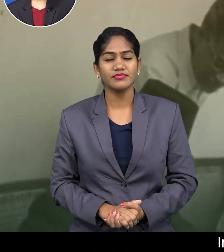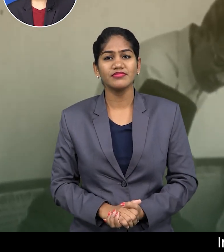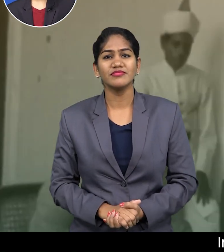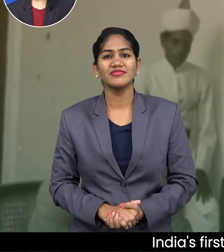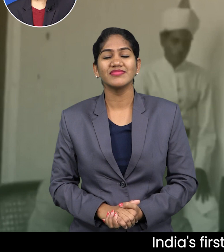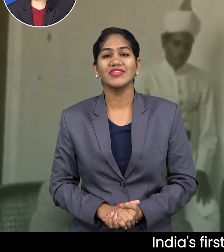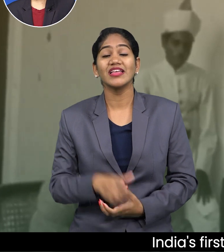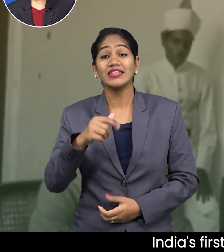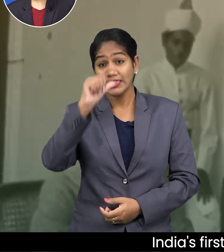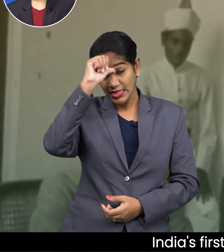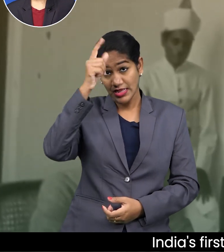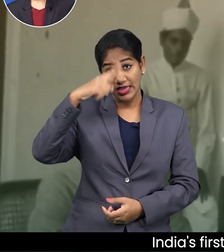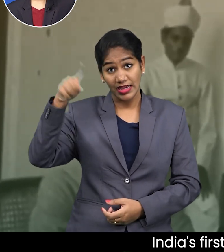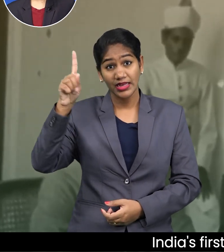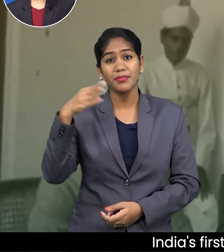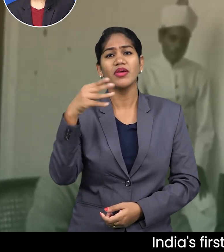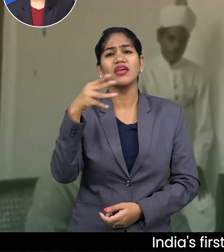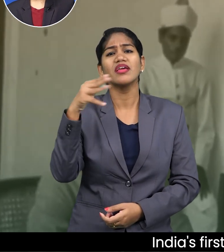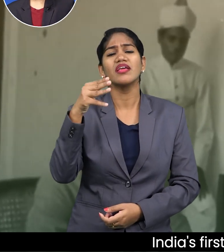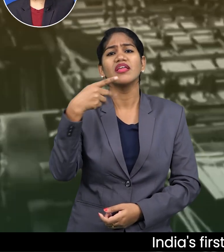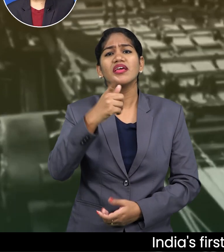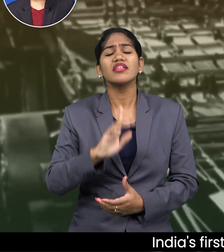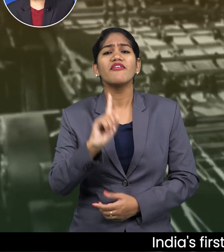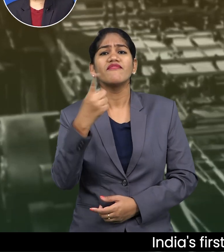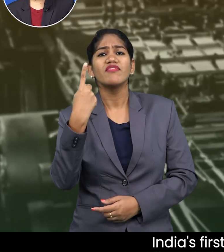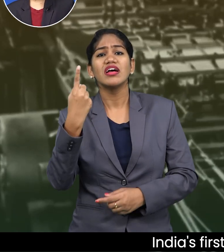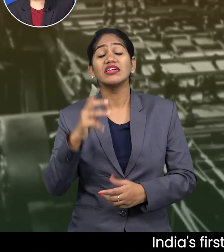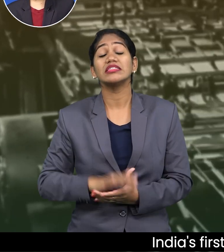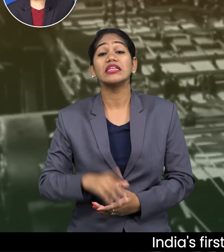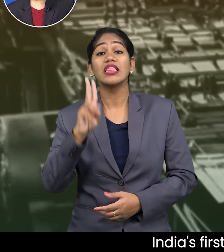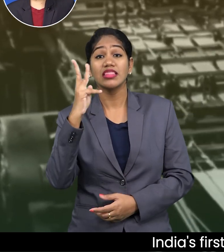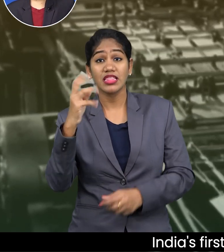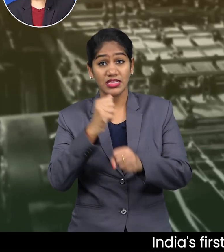In independent India's first three general elections,